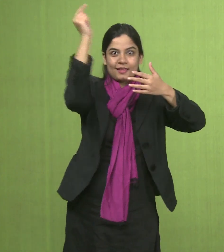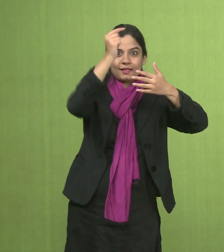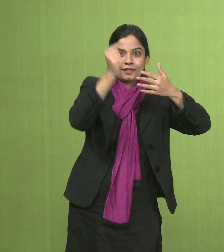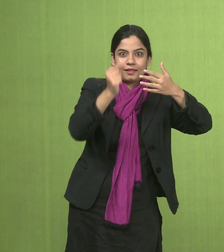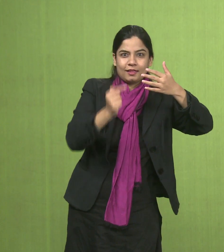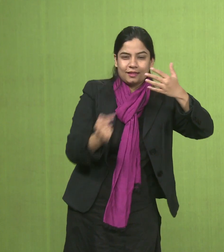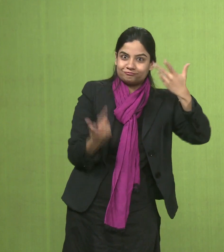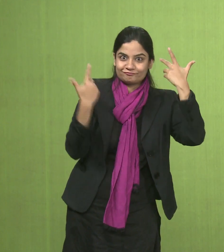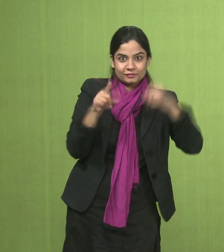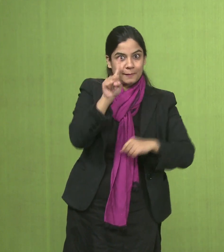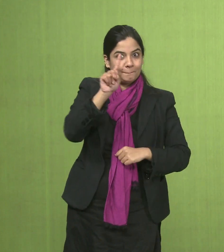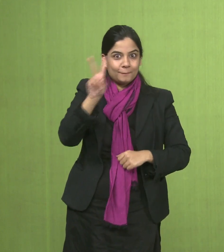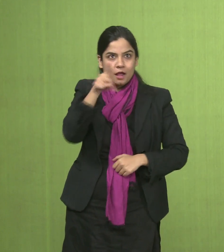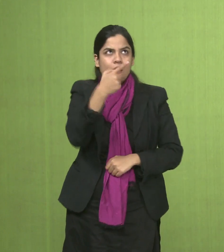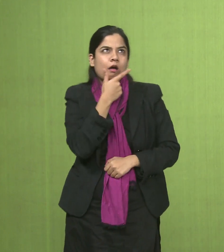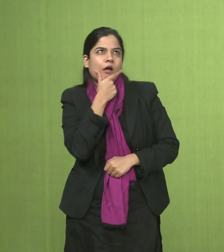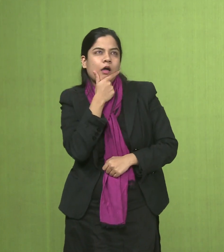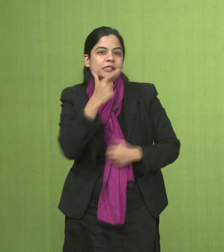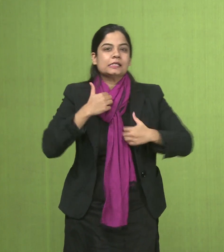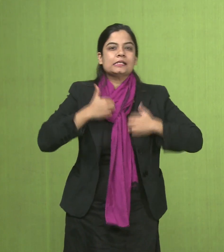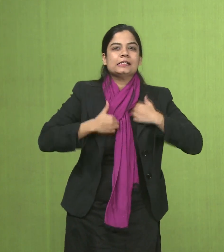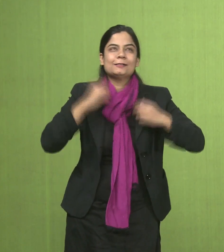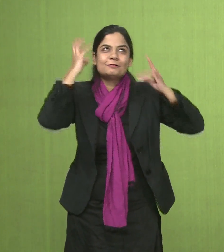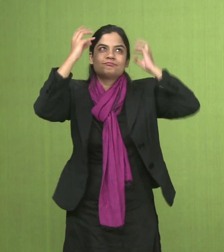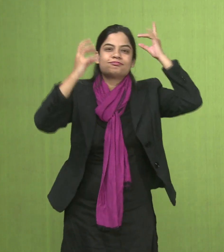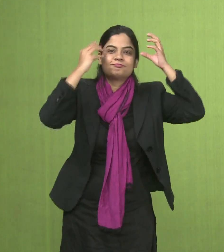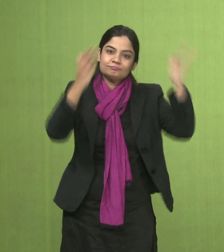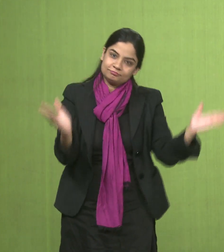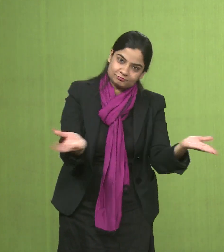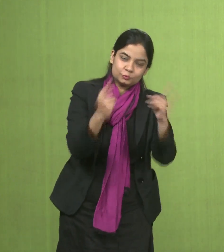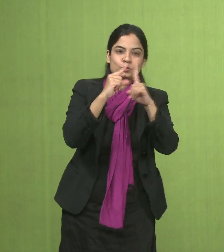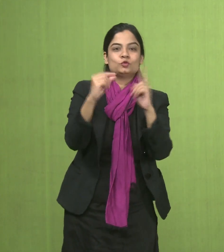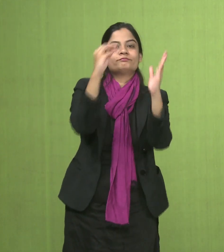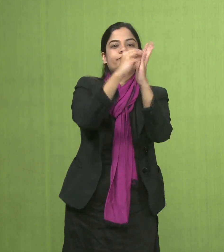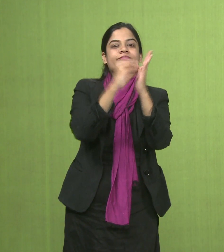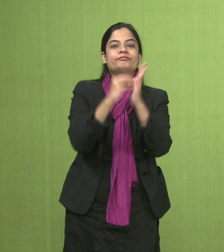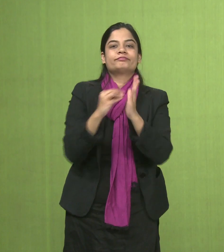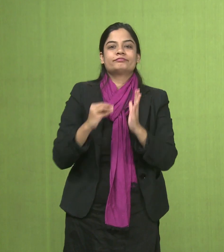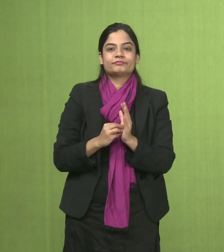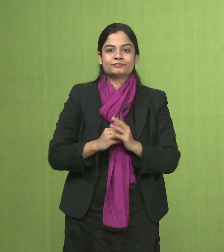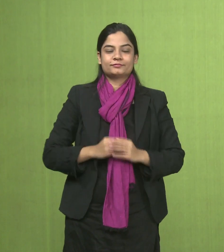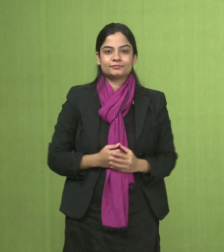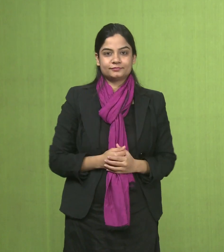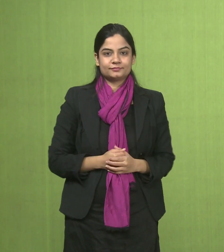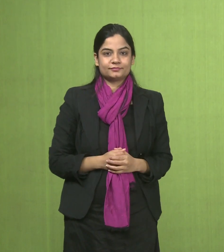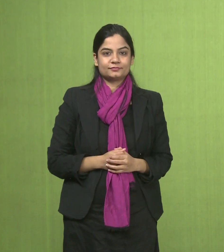So all these things that I have explained to you, there are 12 rights which I told you. Think which are the consumer rights and write down in your